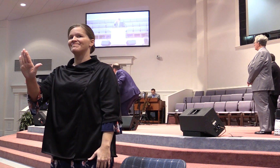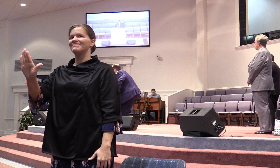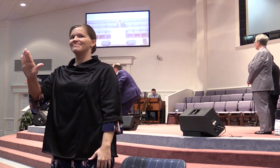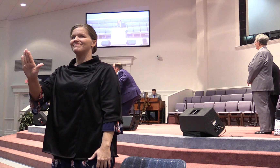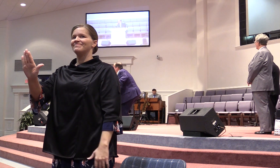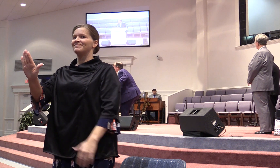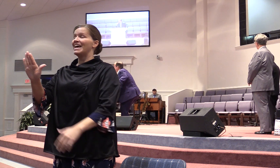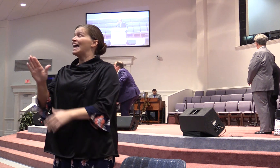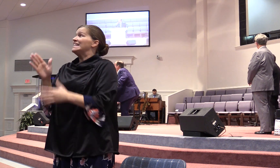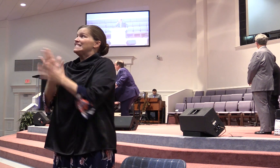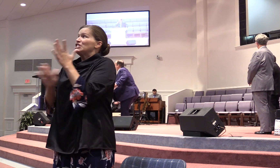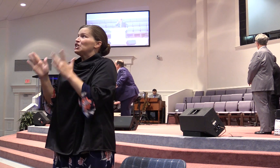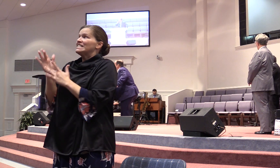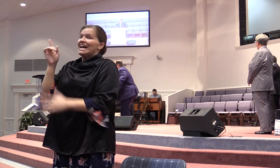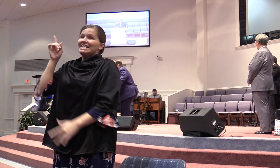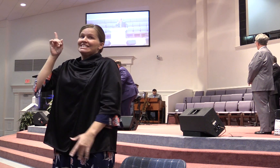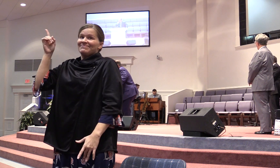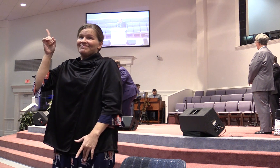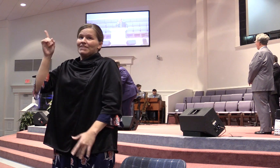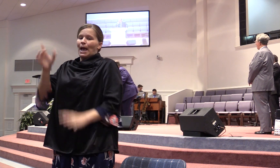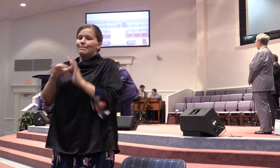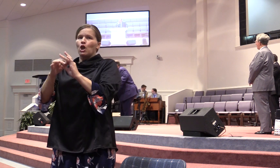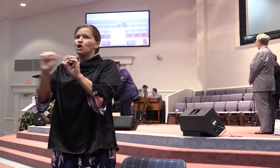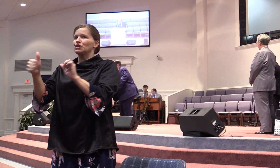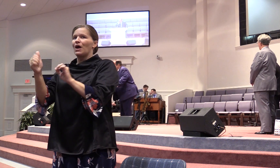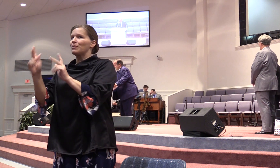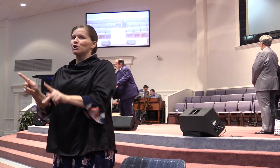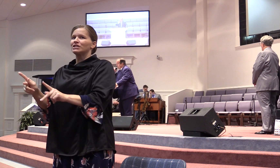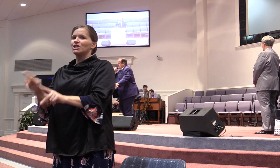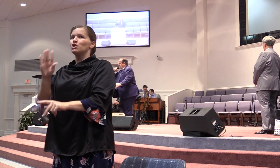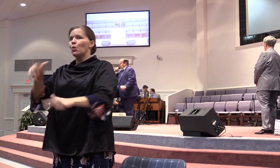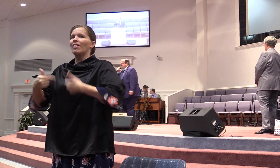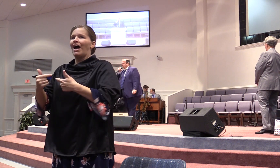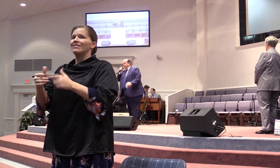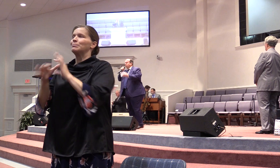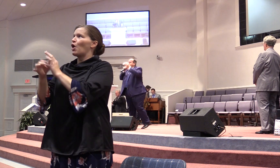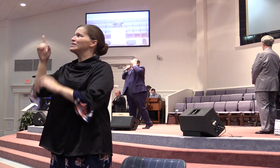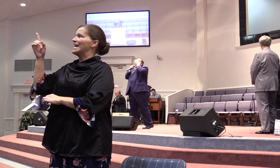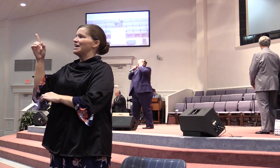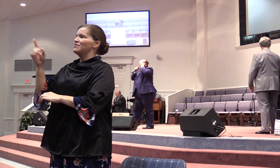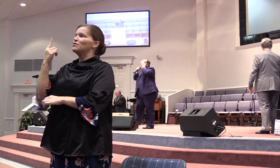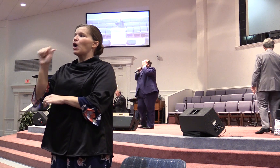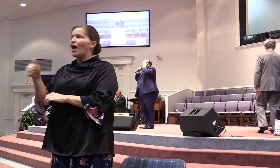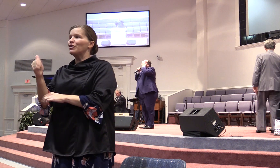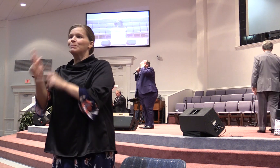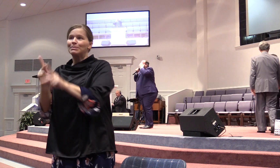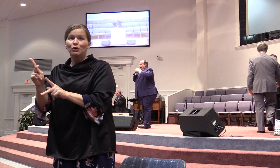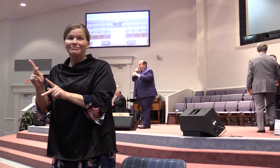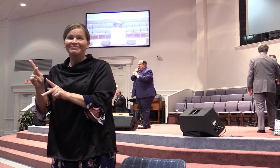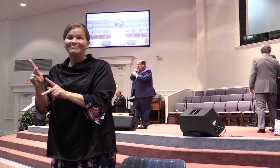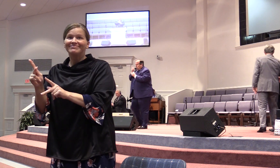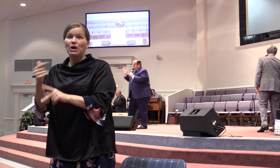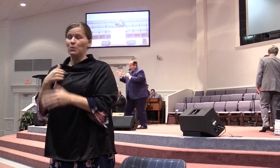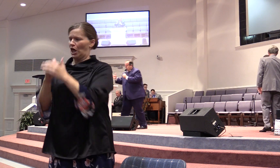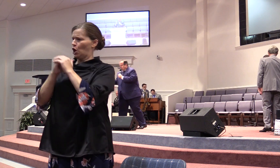of the field. It belongs to somebody else. When I worship when I don't feel like it. I